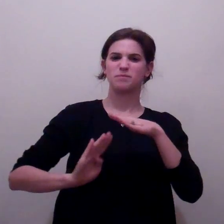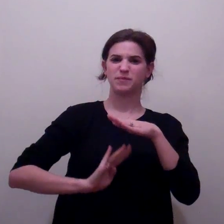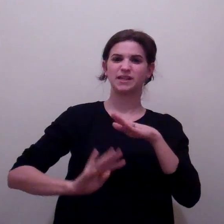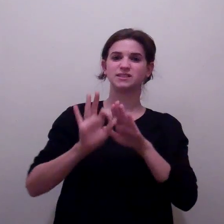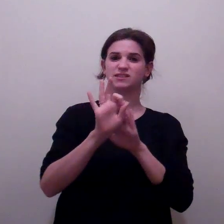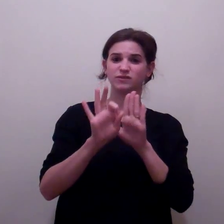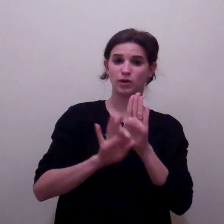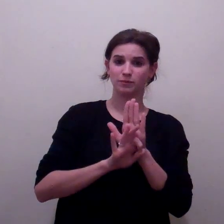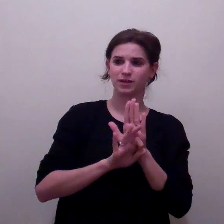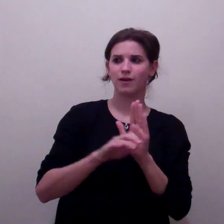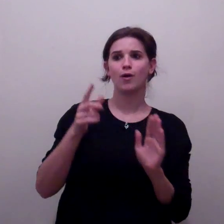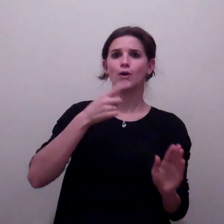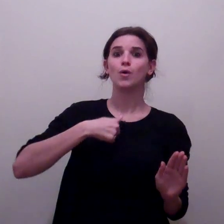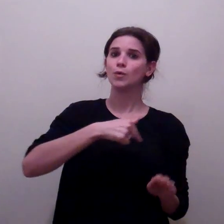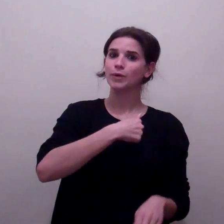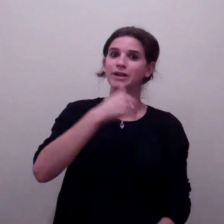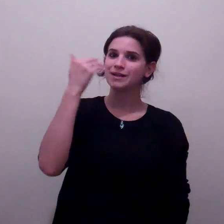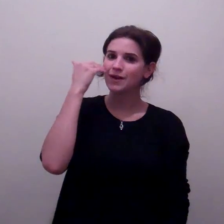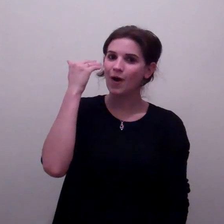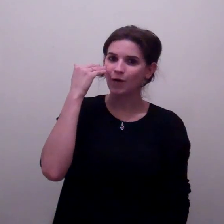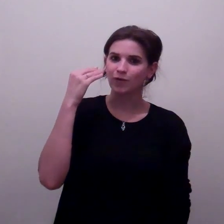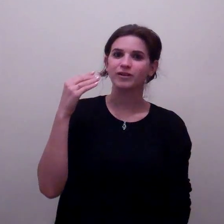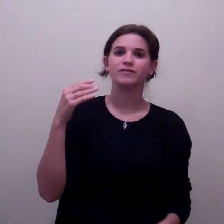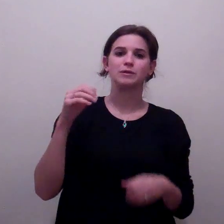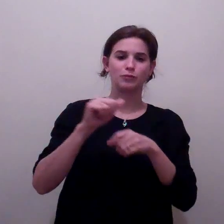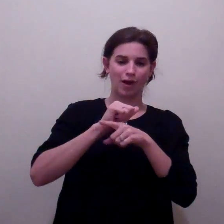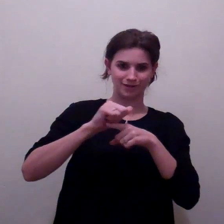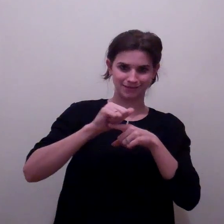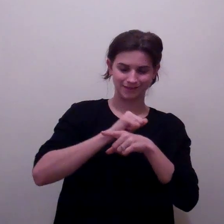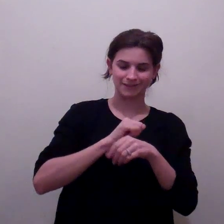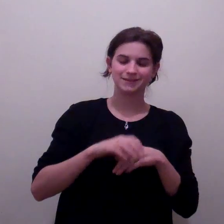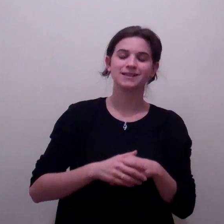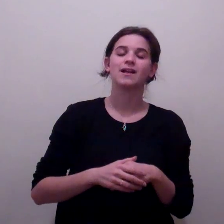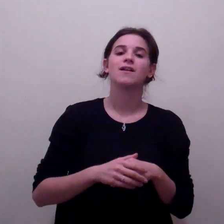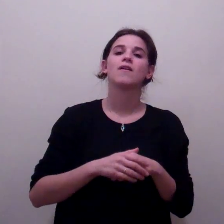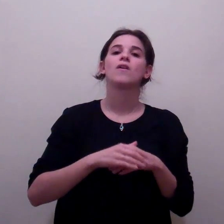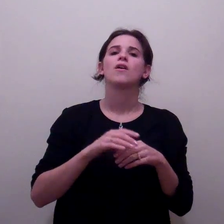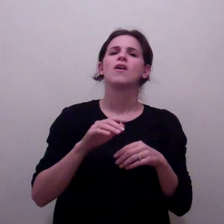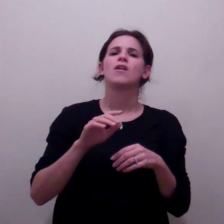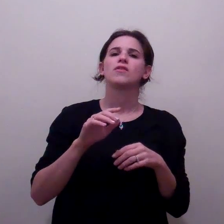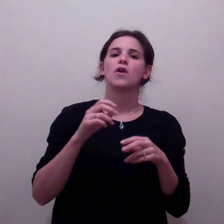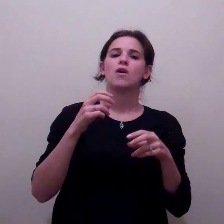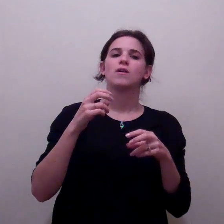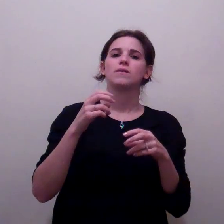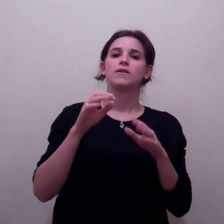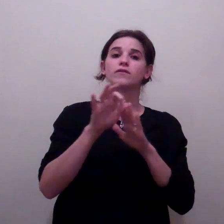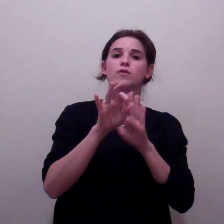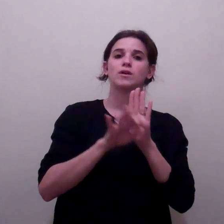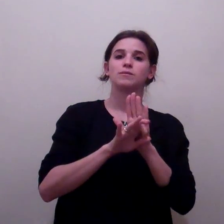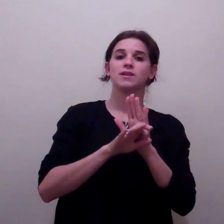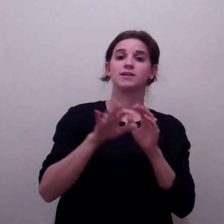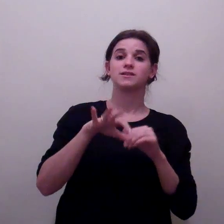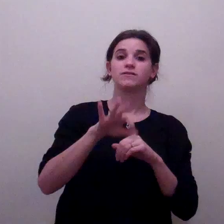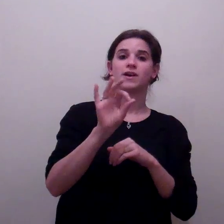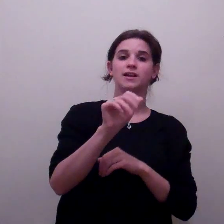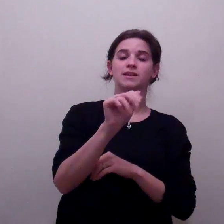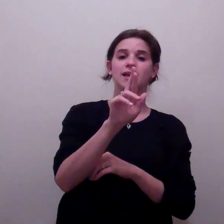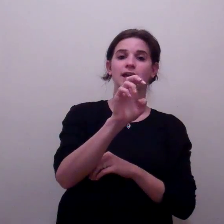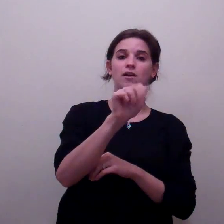already, which is the one to find the area of a rectangle or a square. We